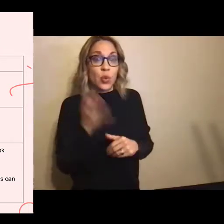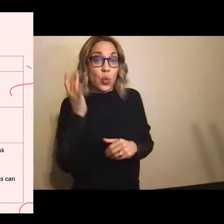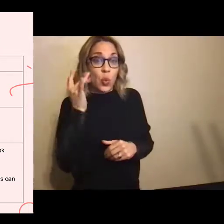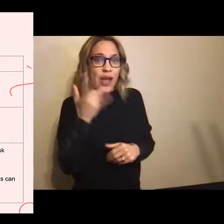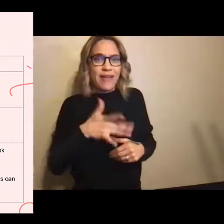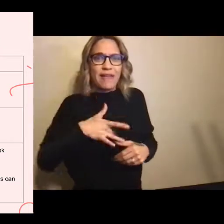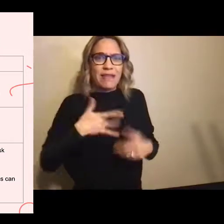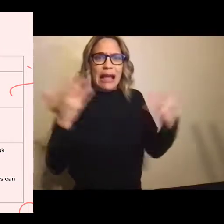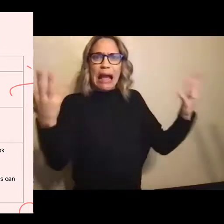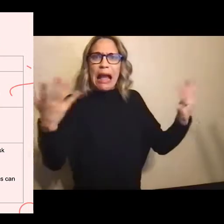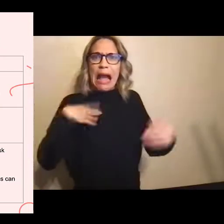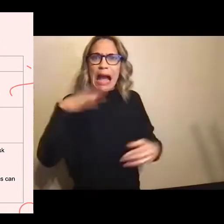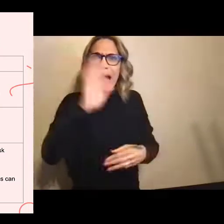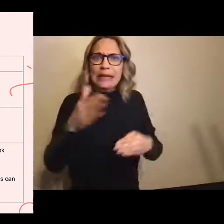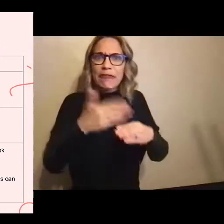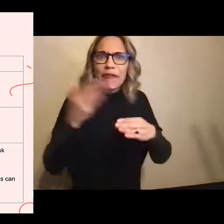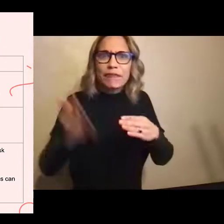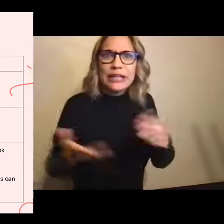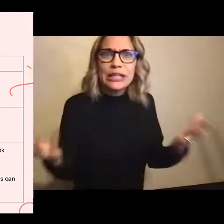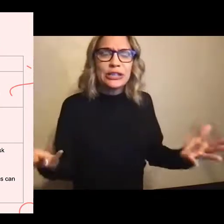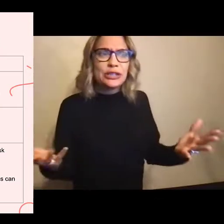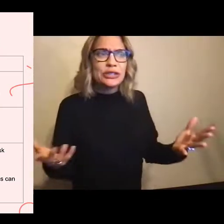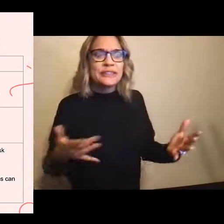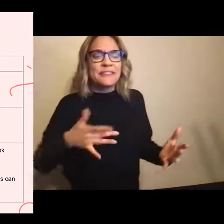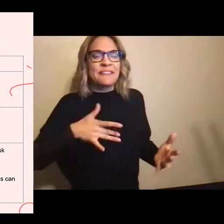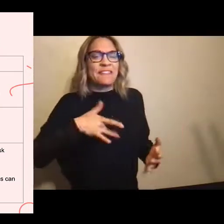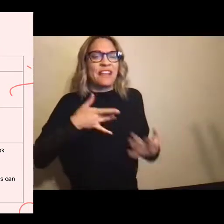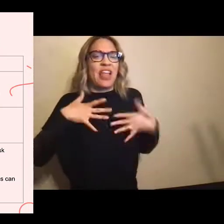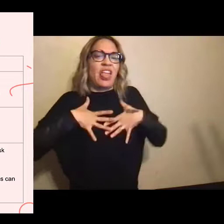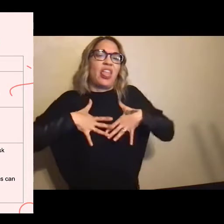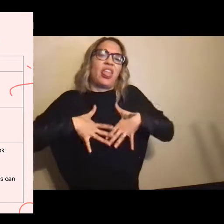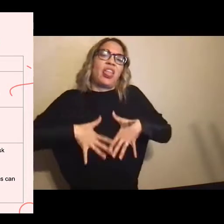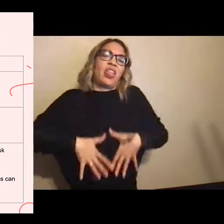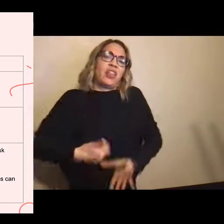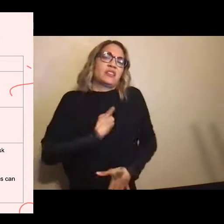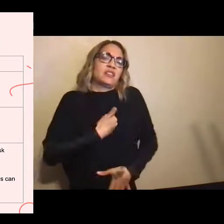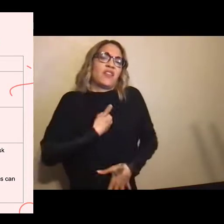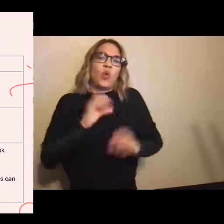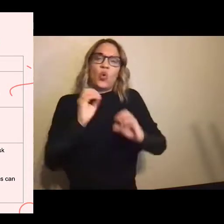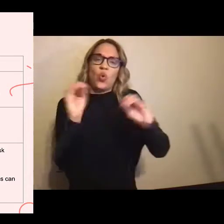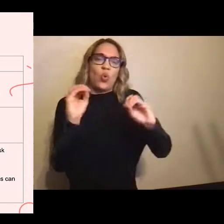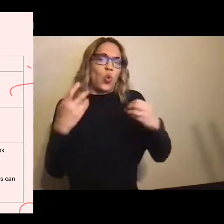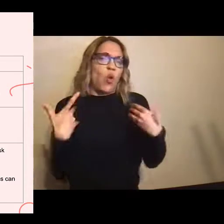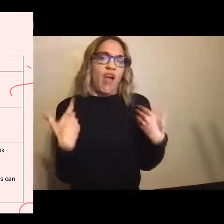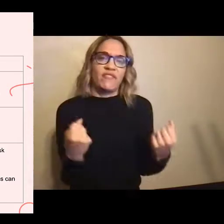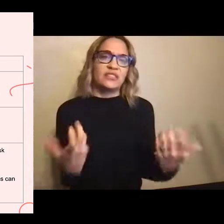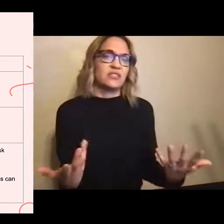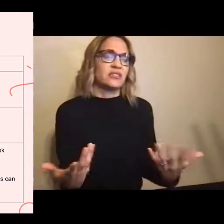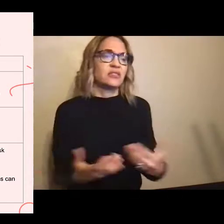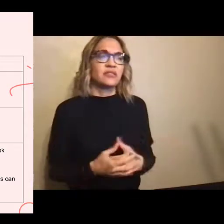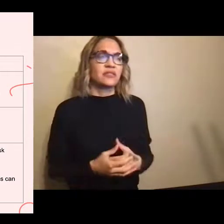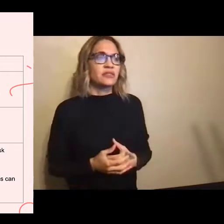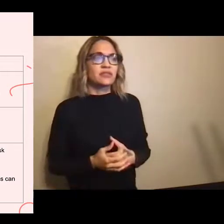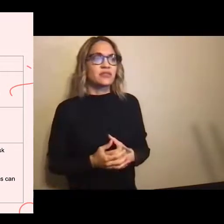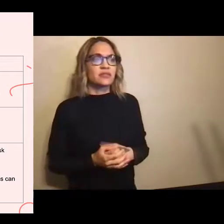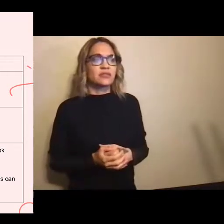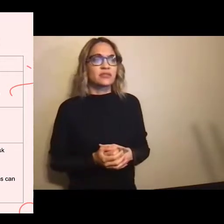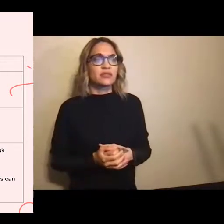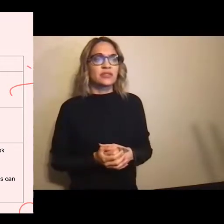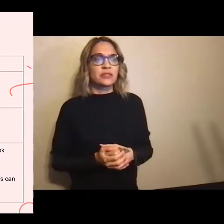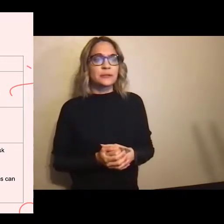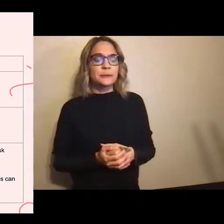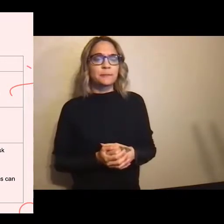you're not as organized with your tasks. Perhaps if you don't finish, you feel really disappointed, you have lack